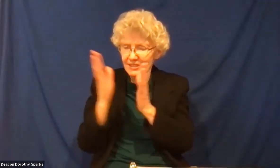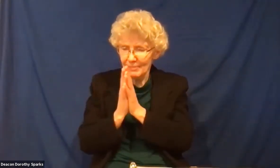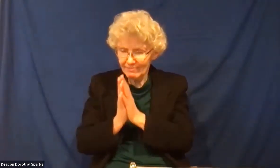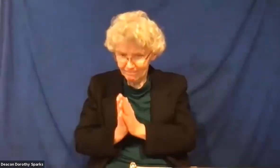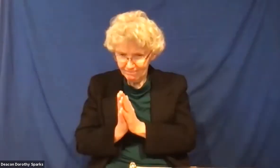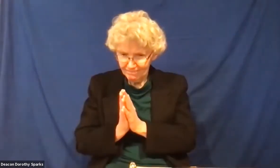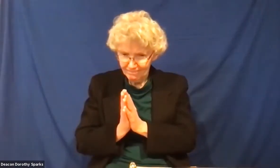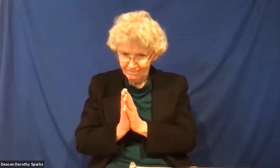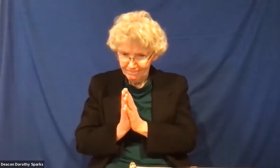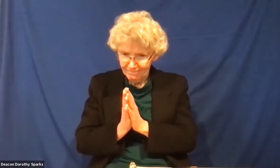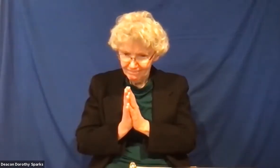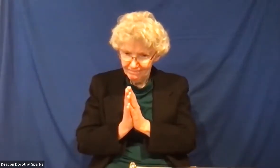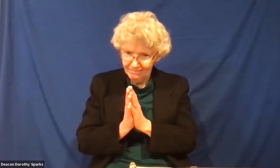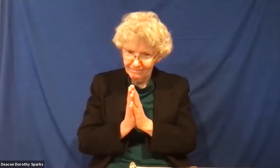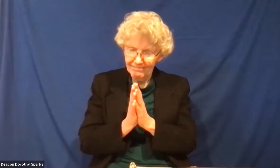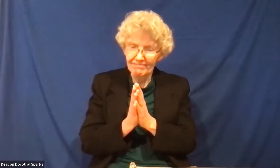We are grateful.